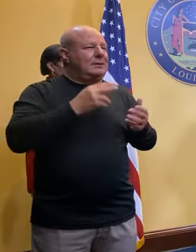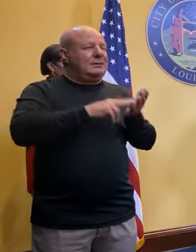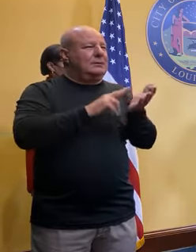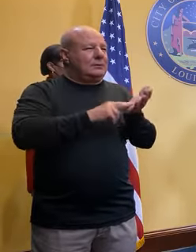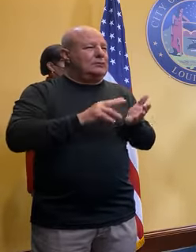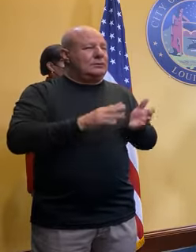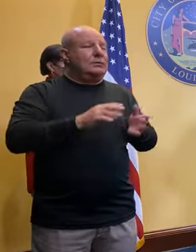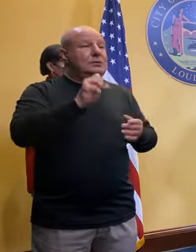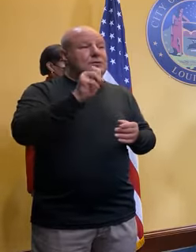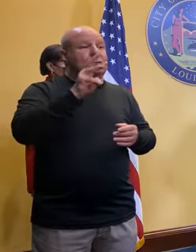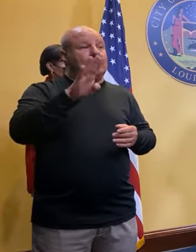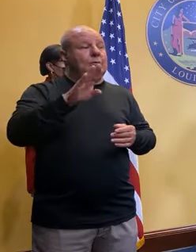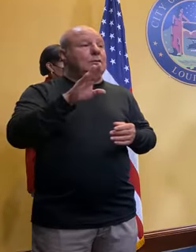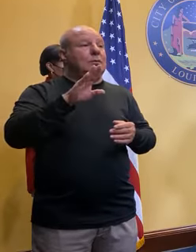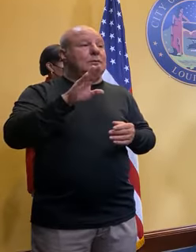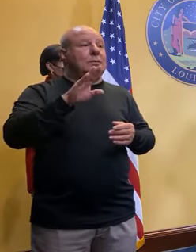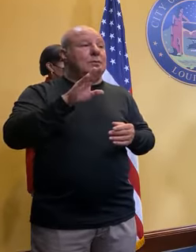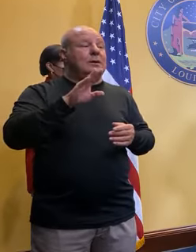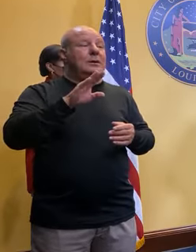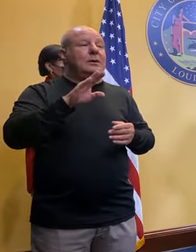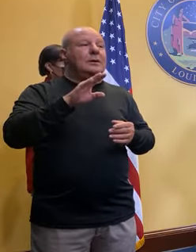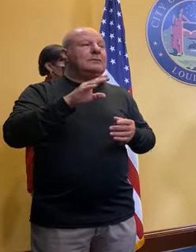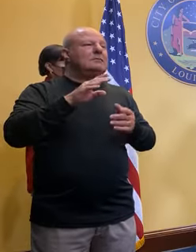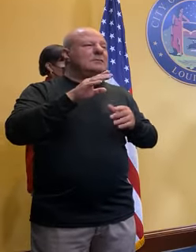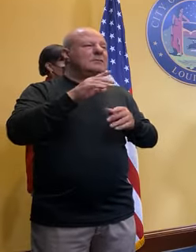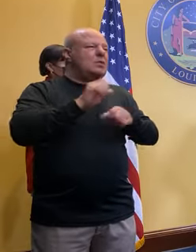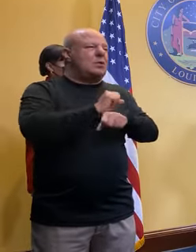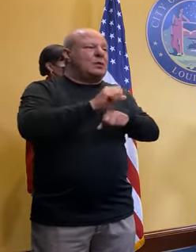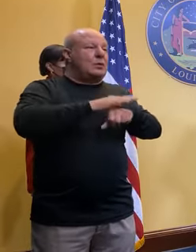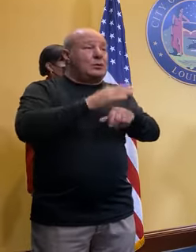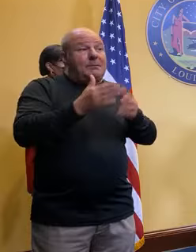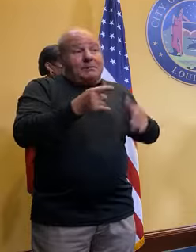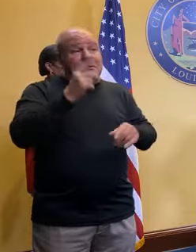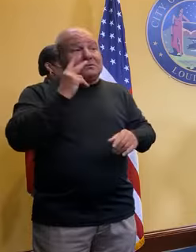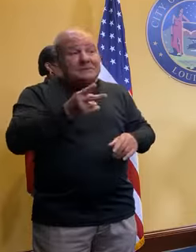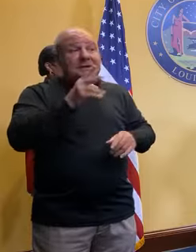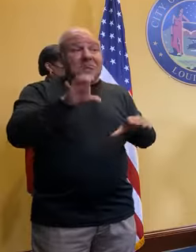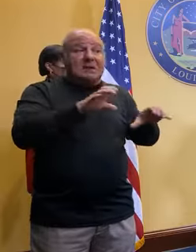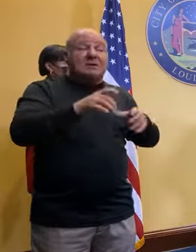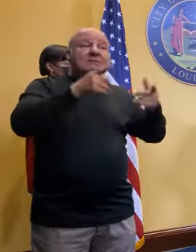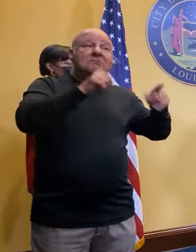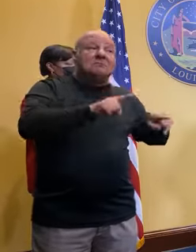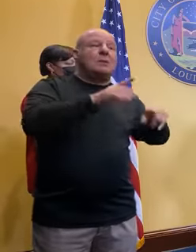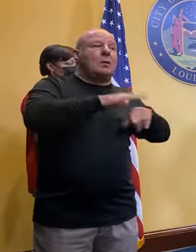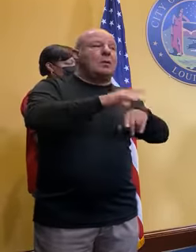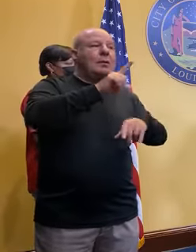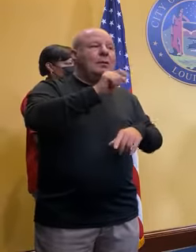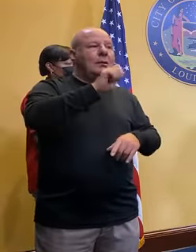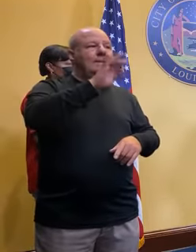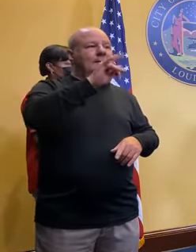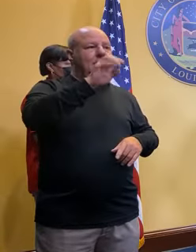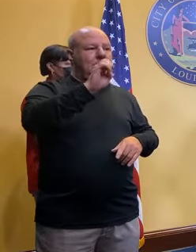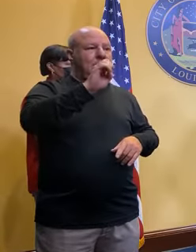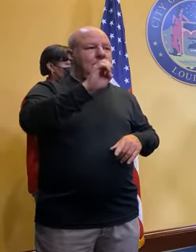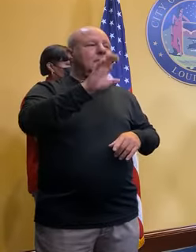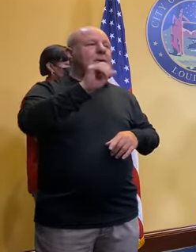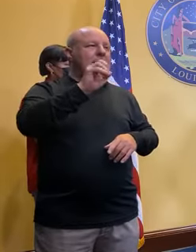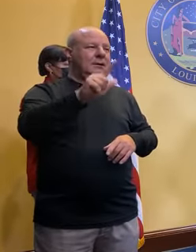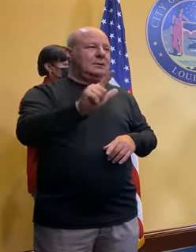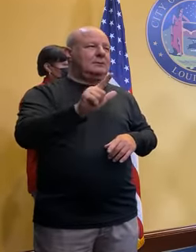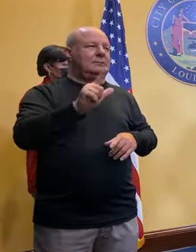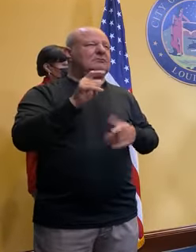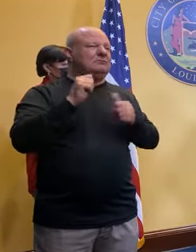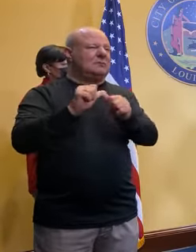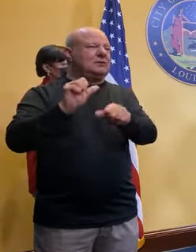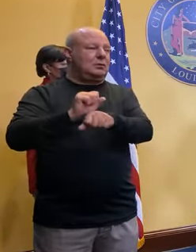it, but you may see activity along the Lafitte Canal. That work continues to be underway. Last